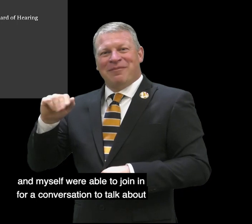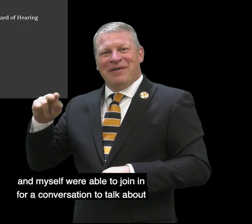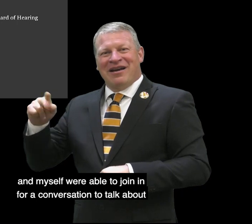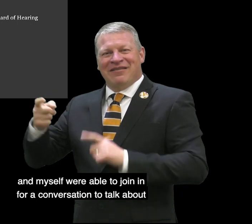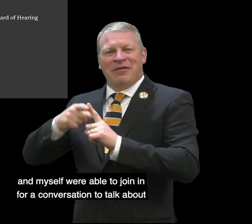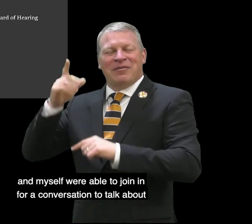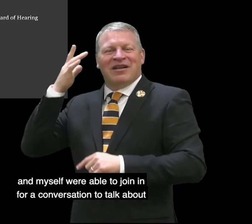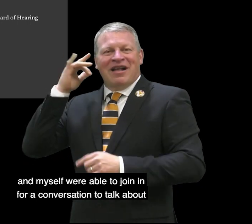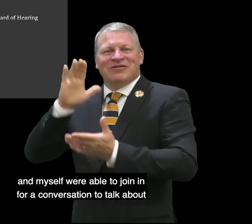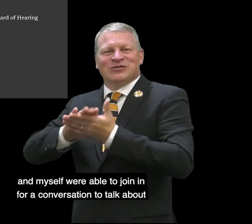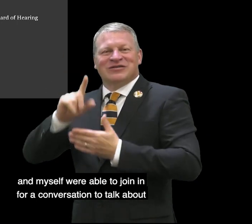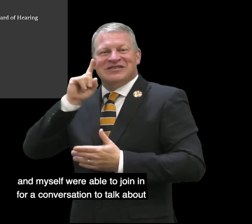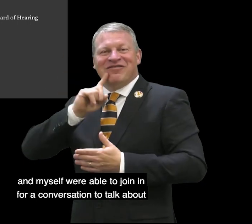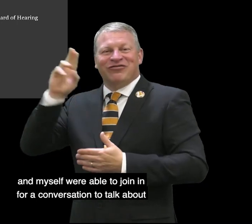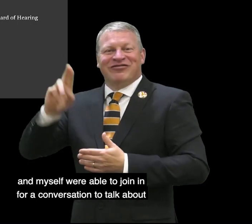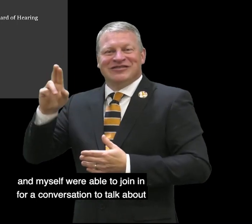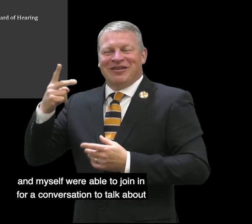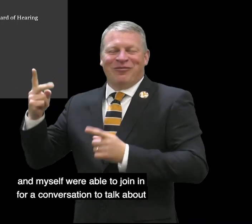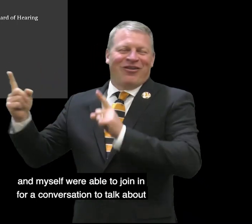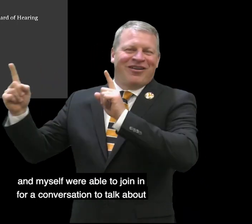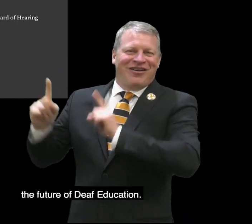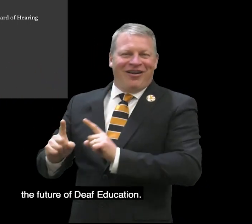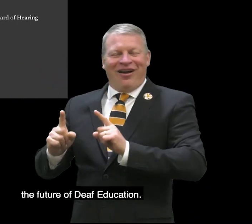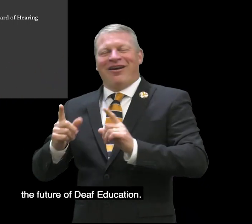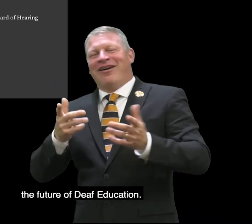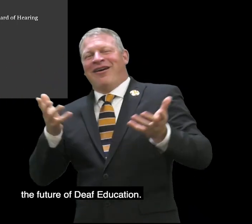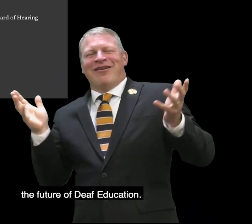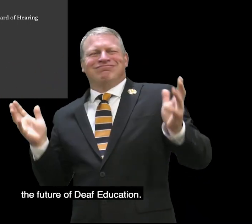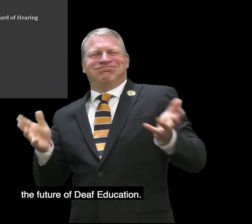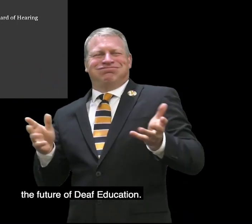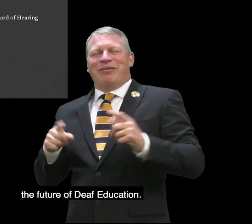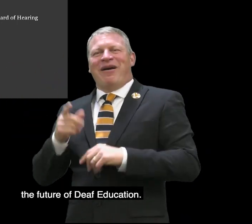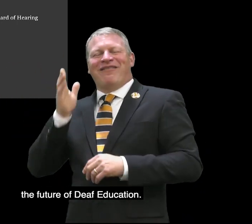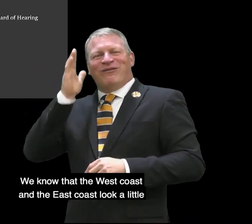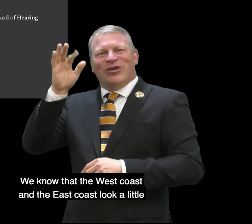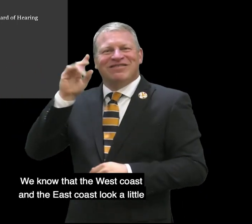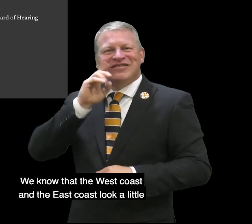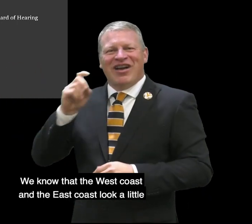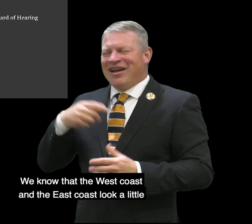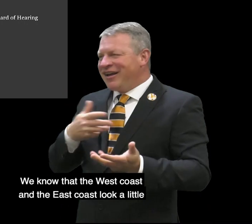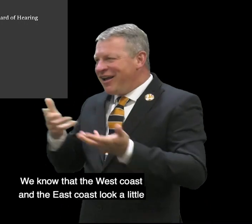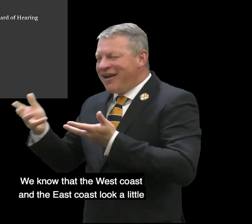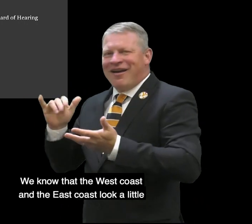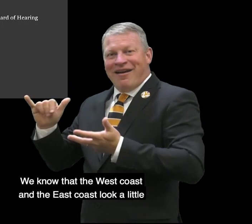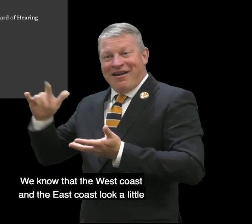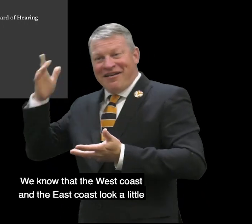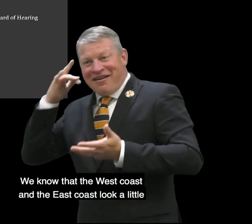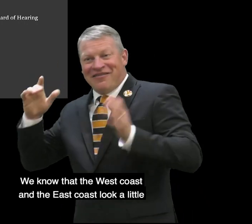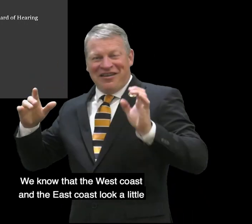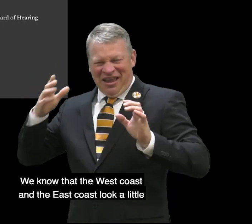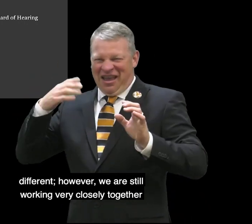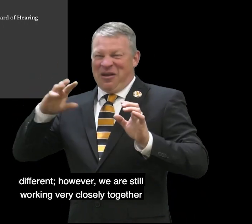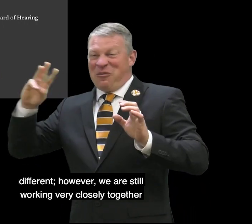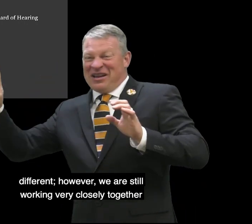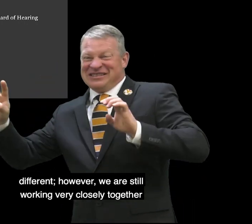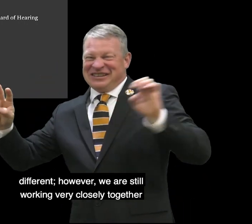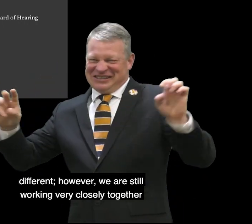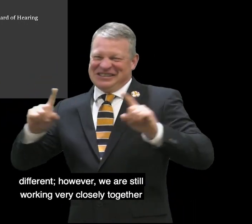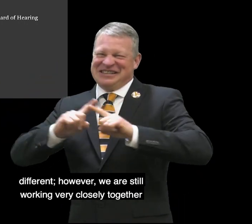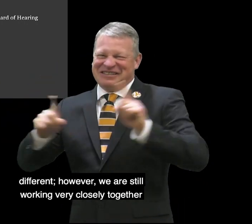Nation. Nancy Leibach from the California School for the Deaf, Riverside, and myself were able to join in for a conversation to talk about the future